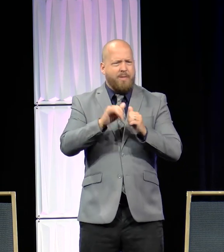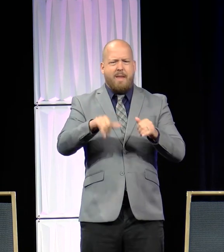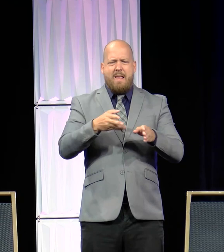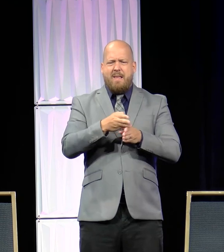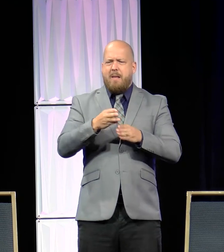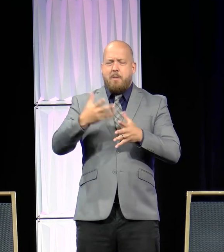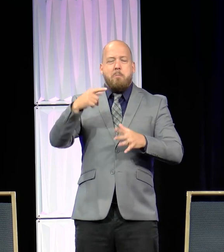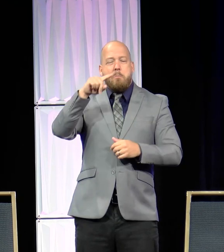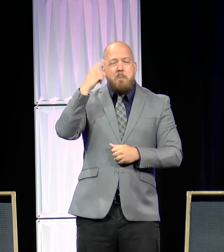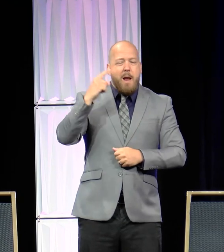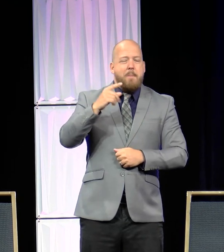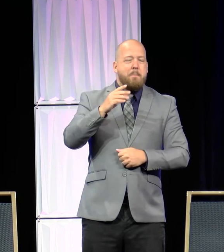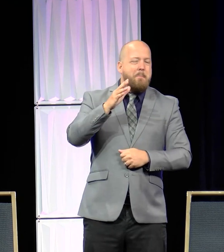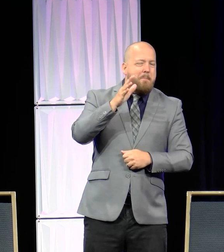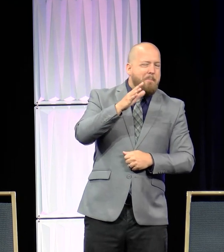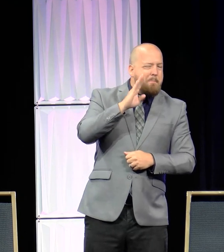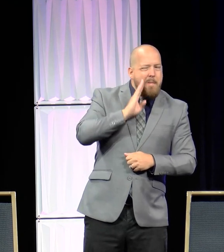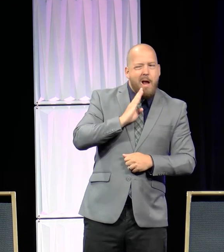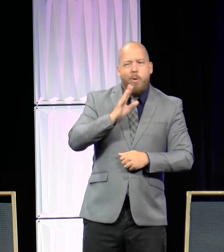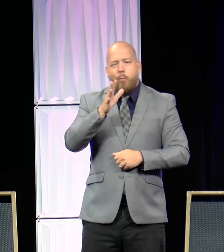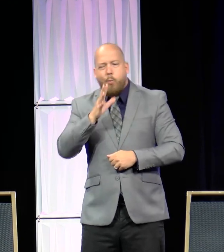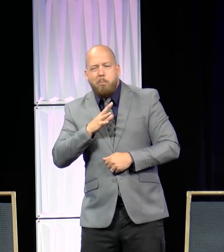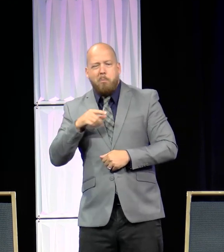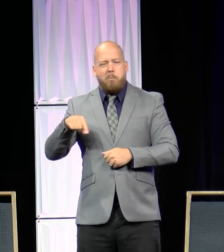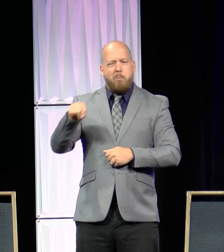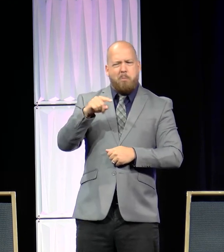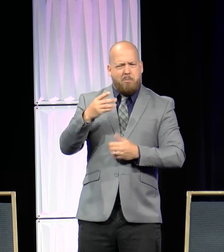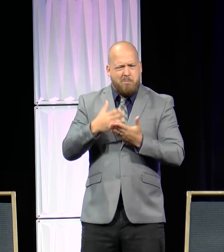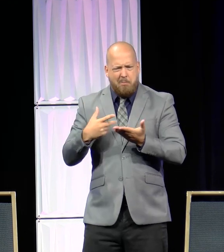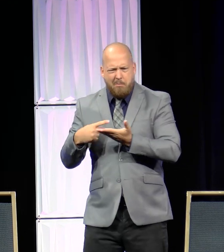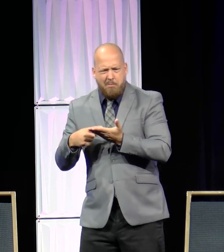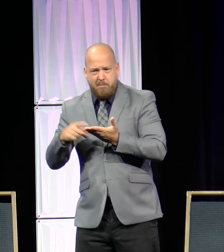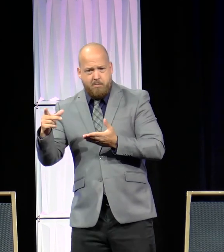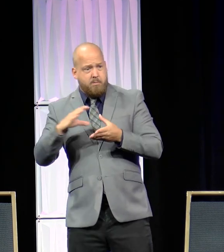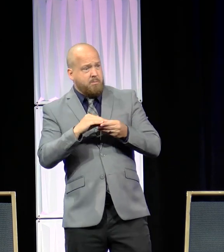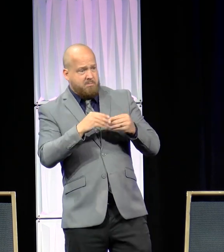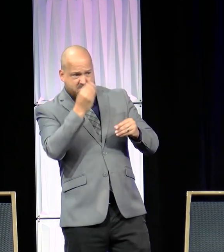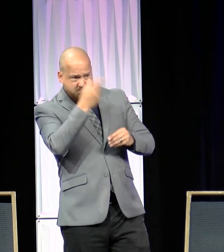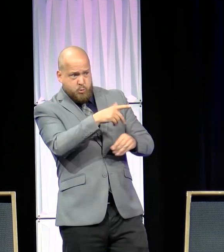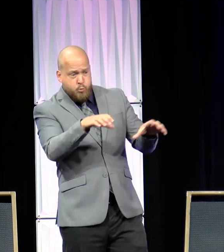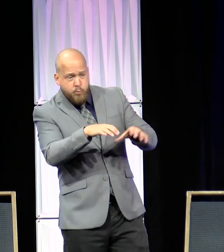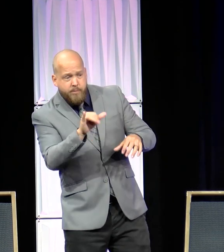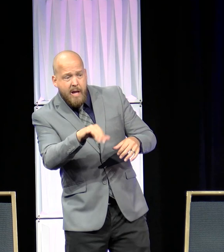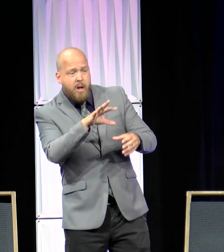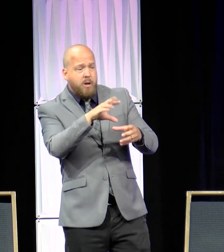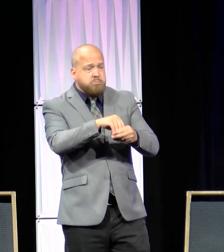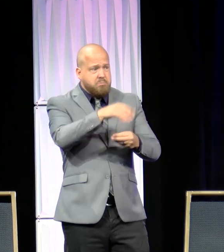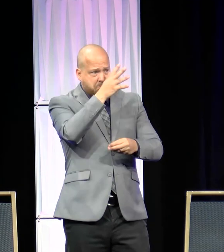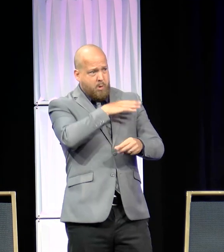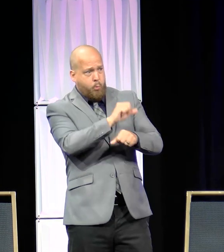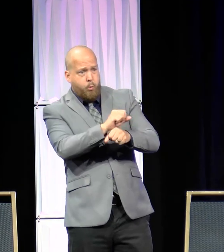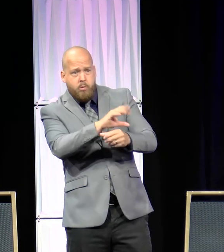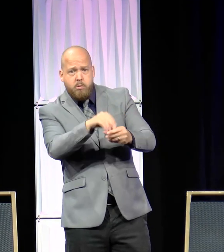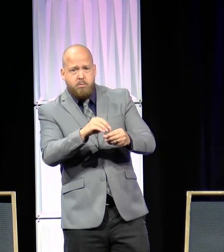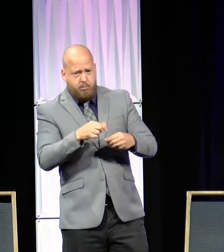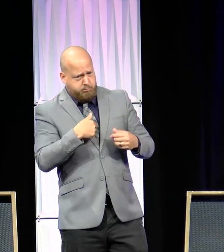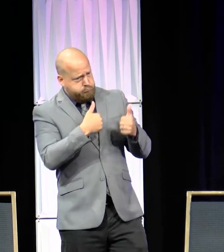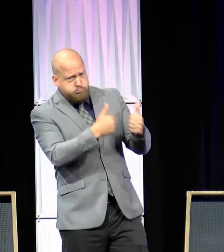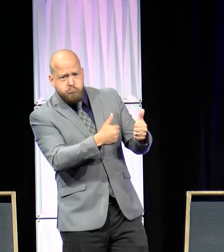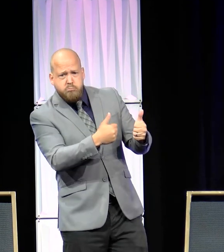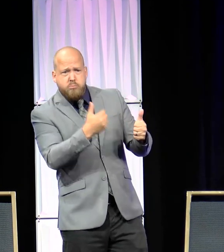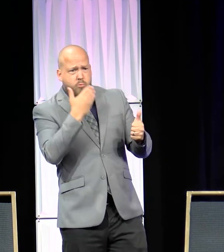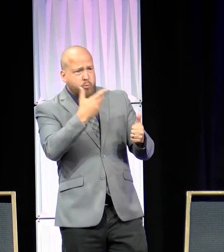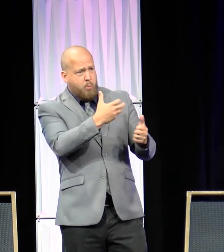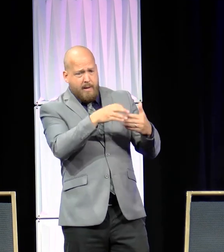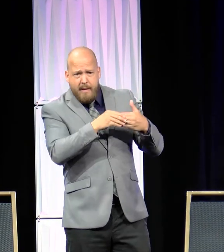know, if you're gonna do this work, if you have a desire to be a leading man in